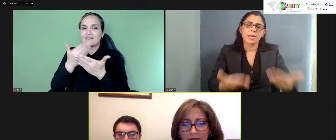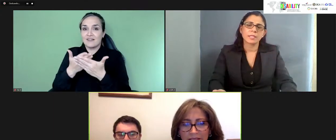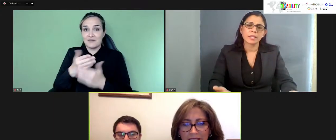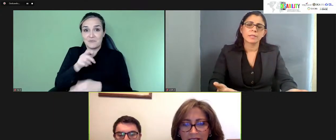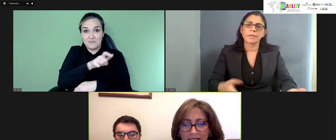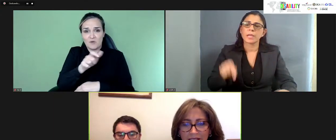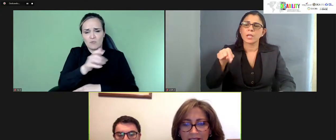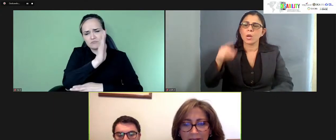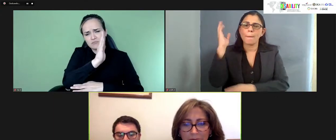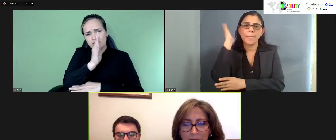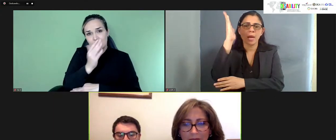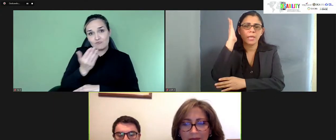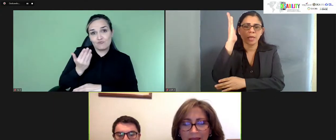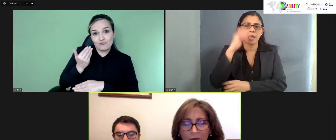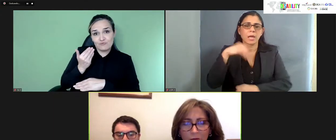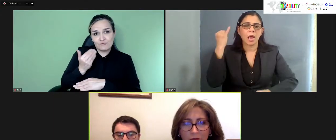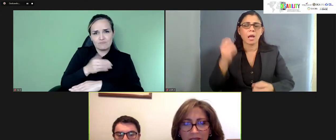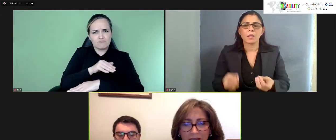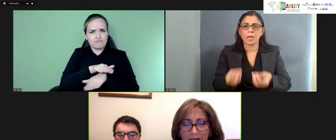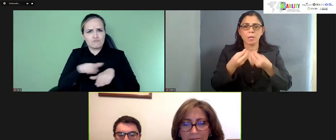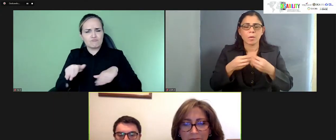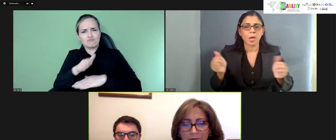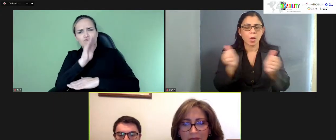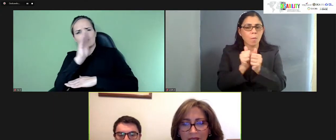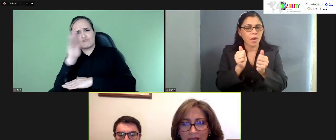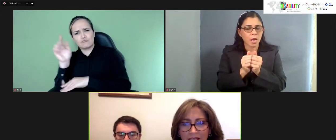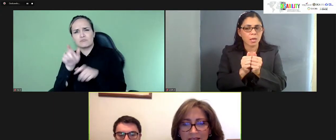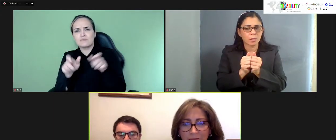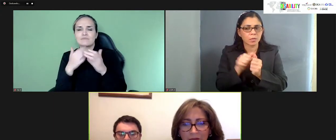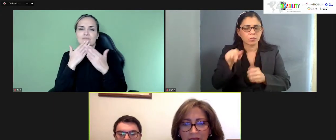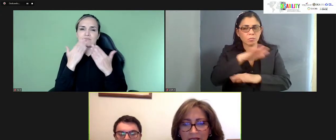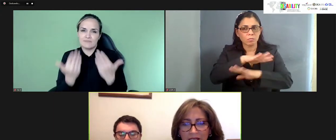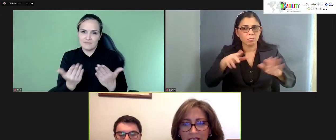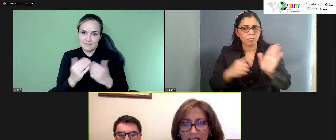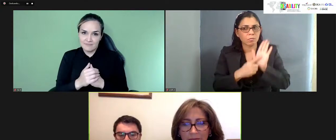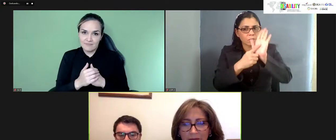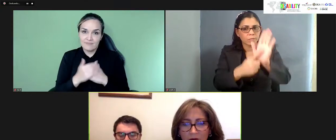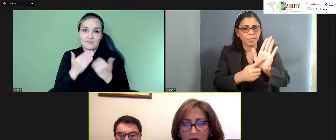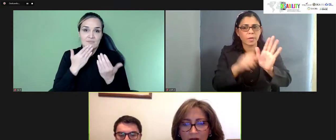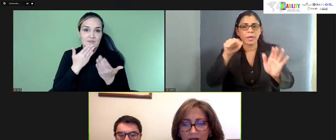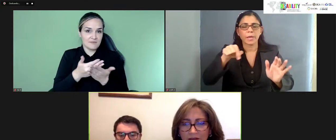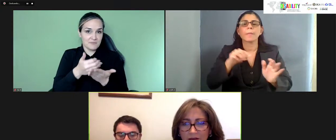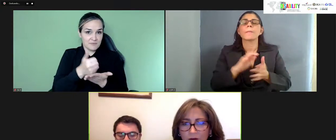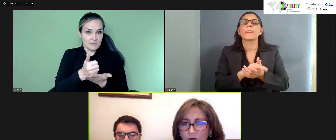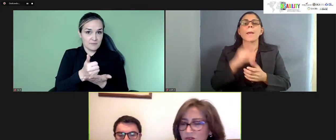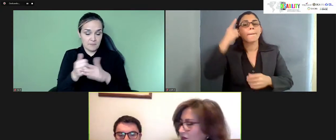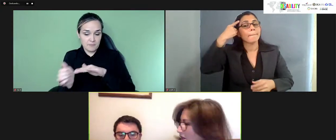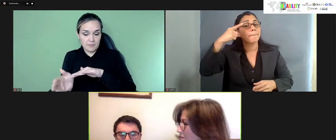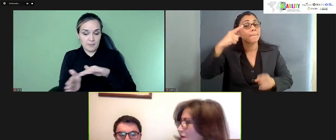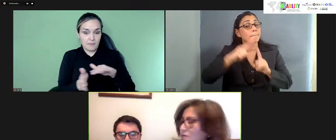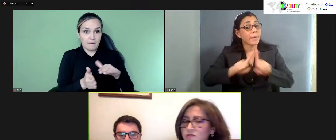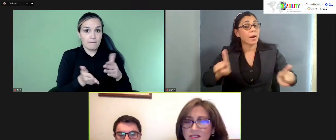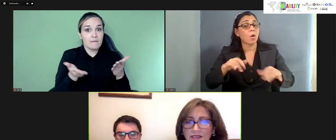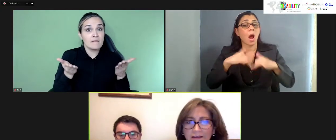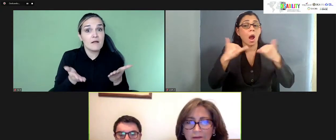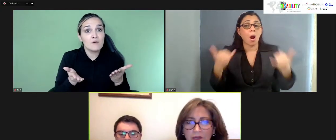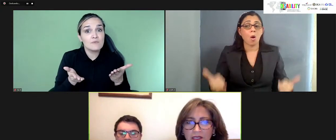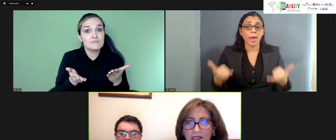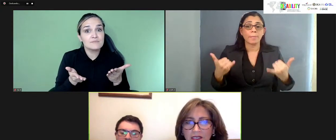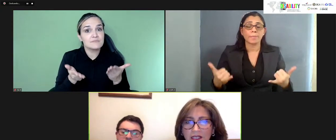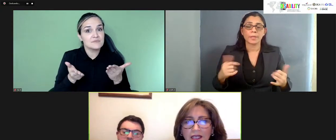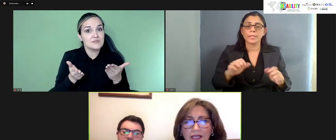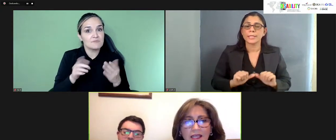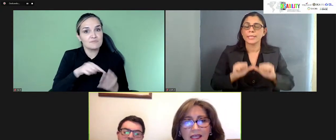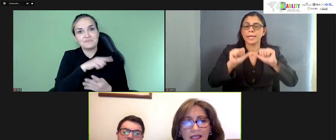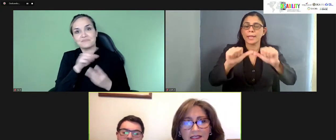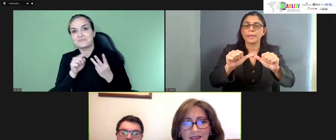the panelists that just accompanied us in this panel and now jose